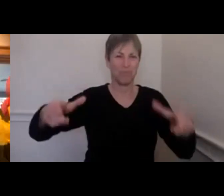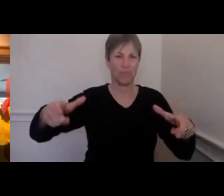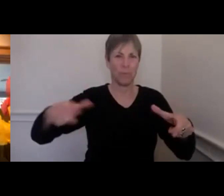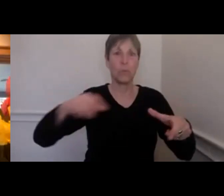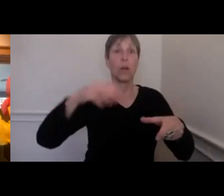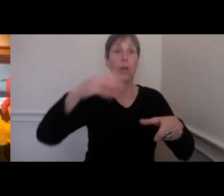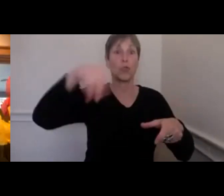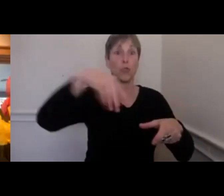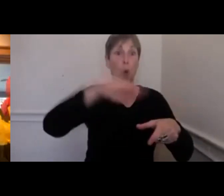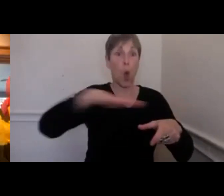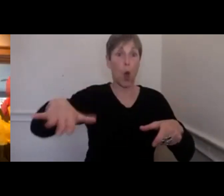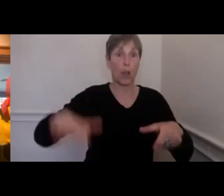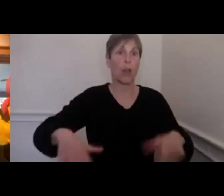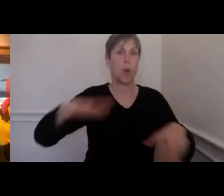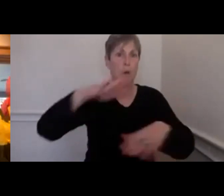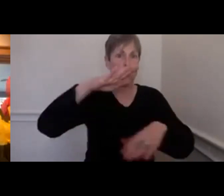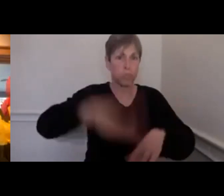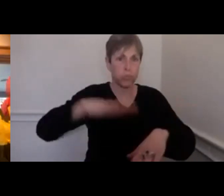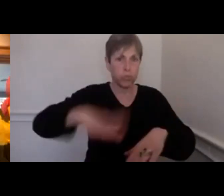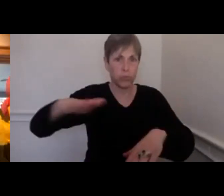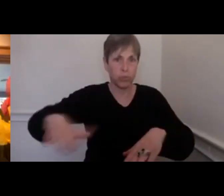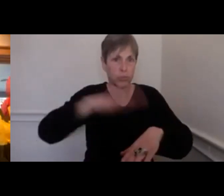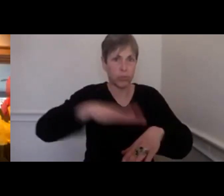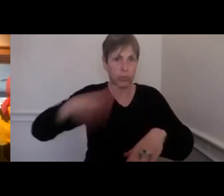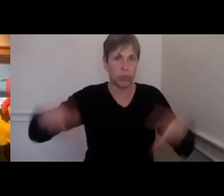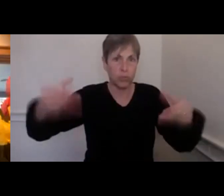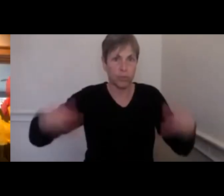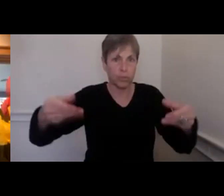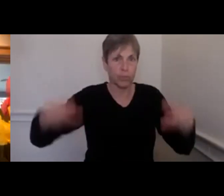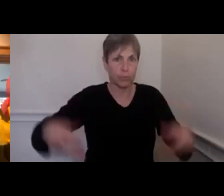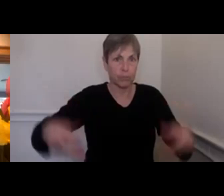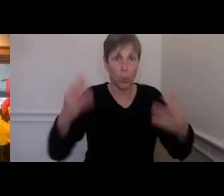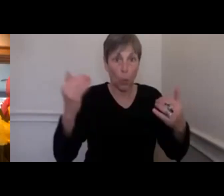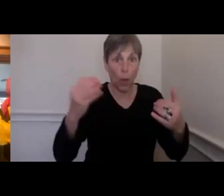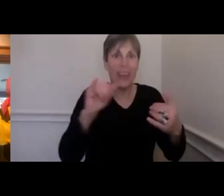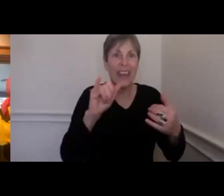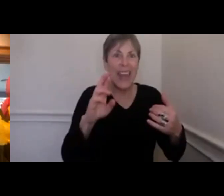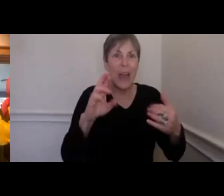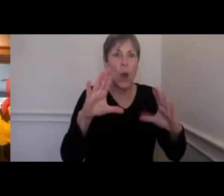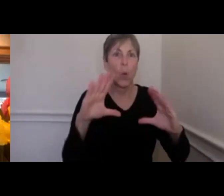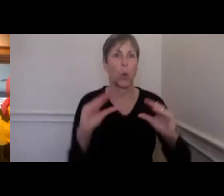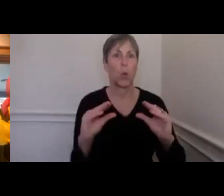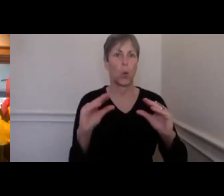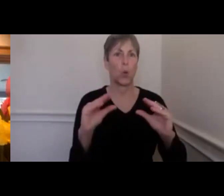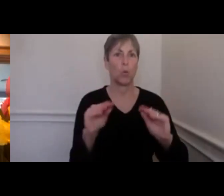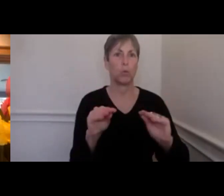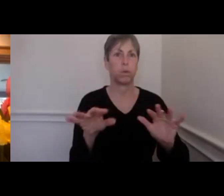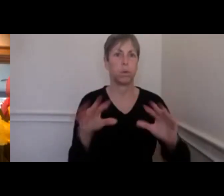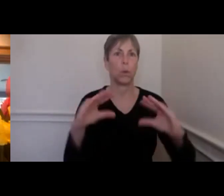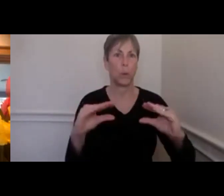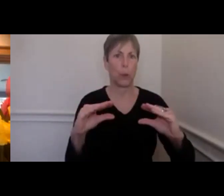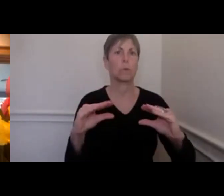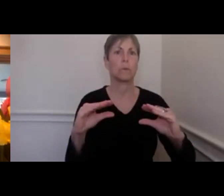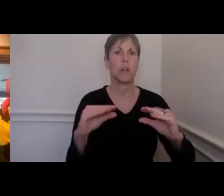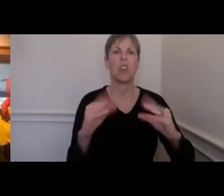tamp it down a few times gently. And that is reducing any of the air pockets that are in between